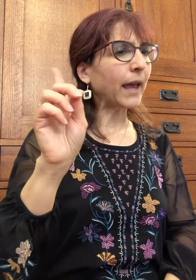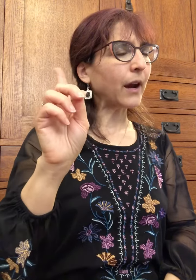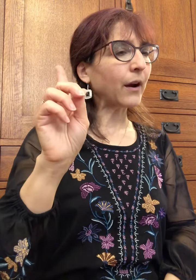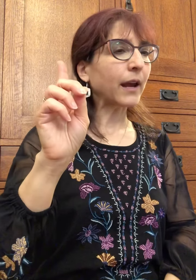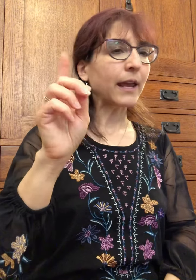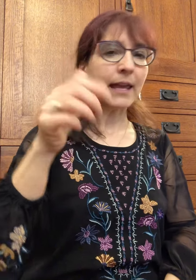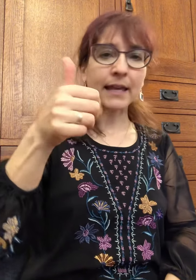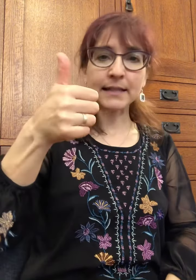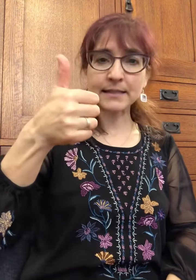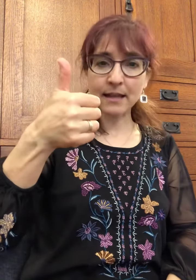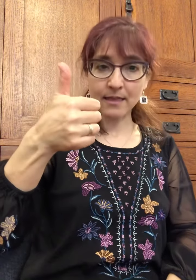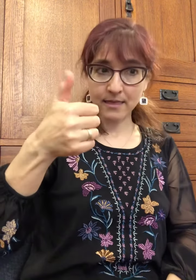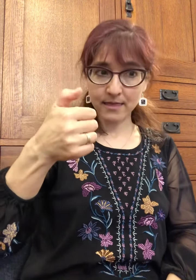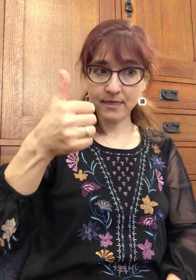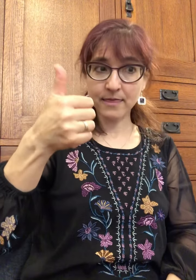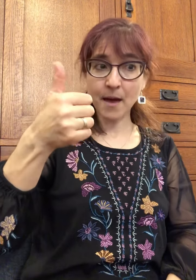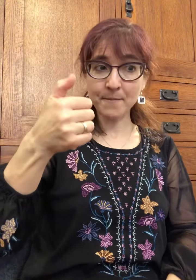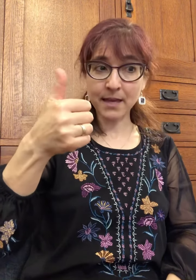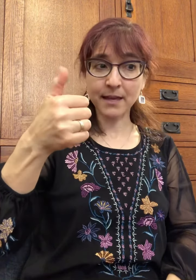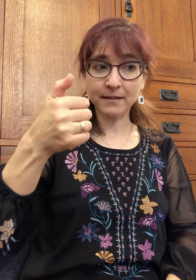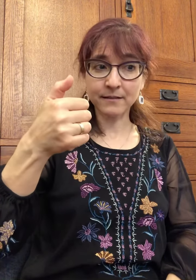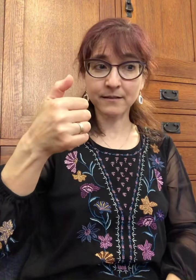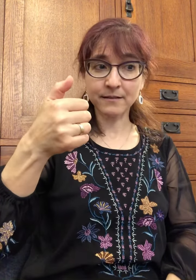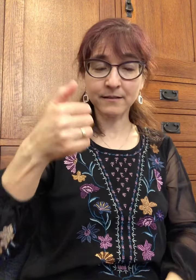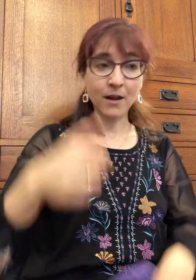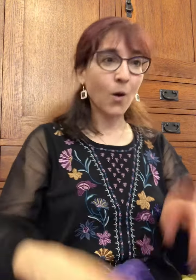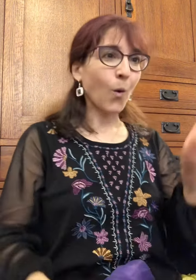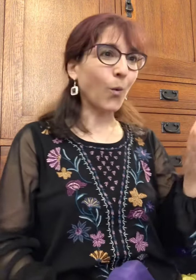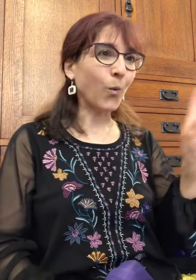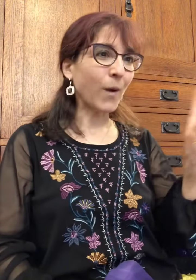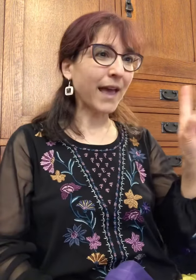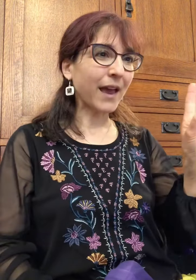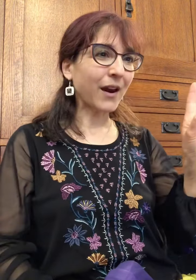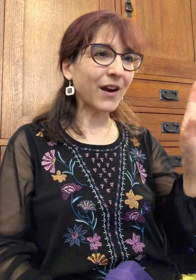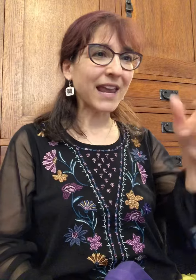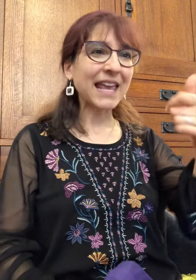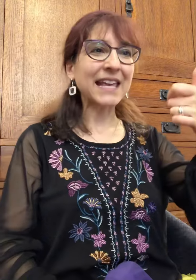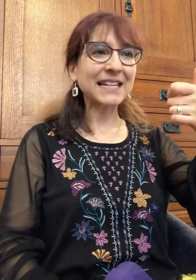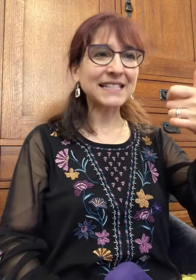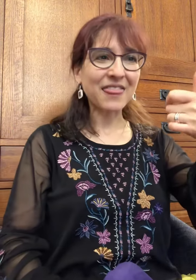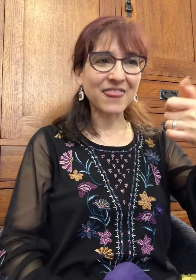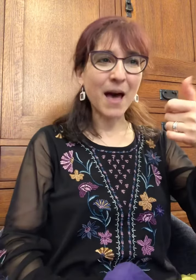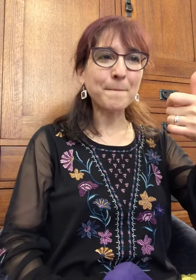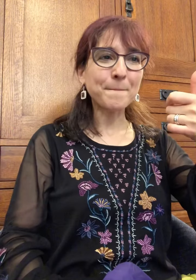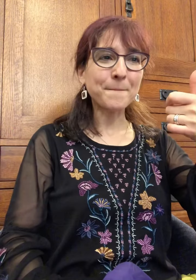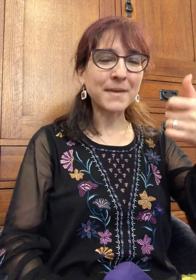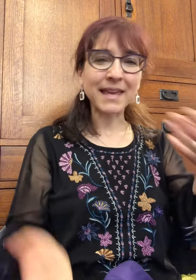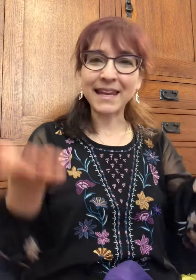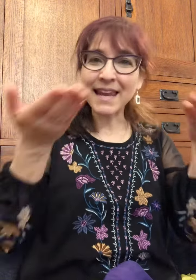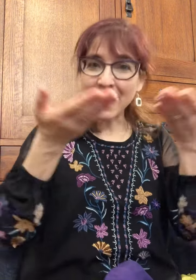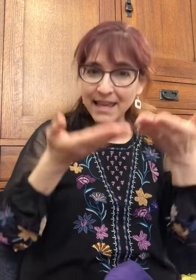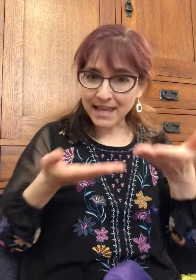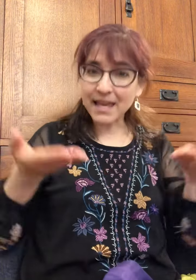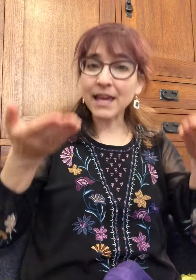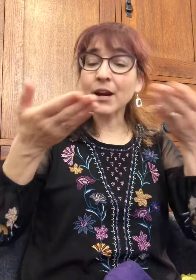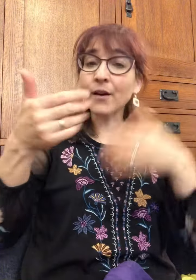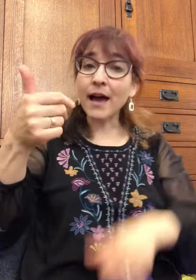Where is Thumbkin? Where is Thumbkin? Here